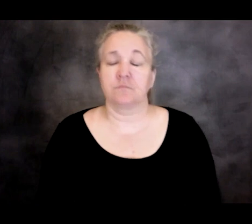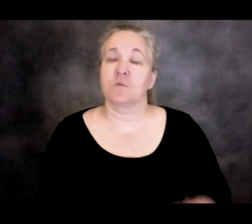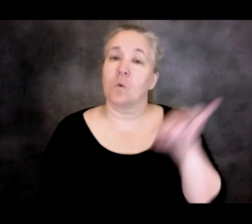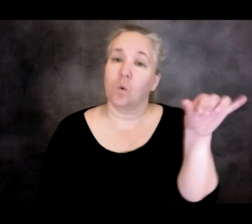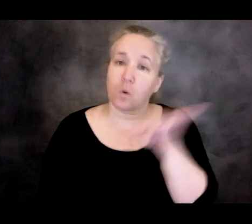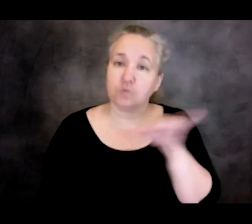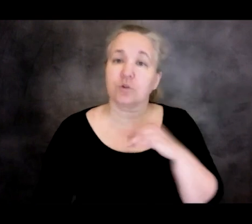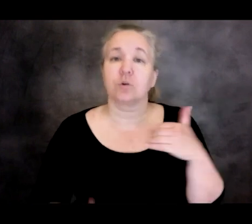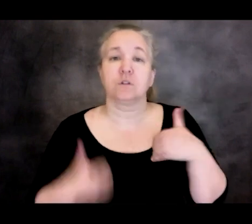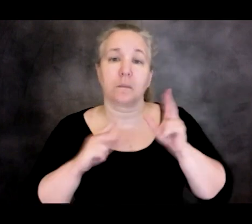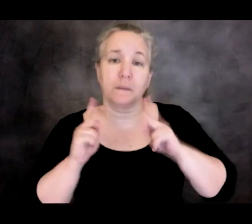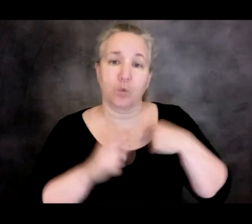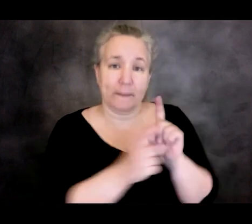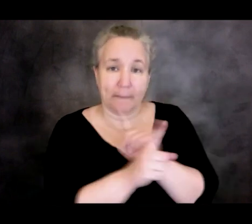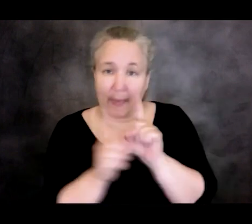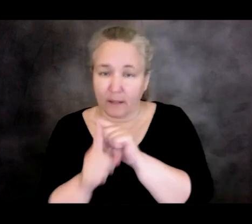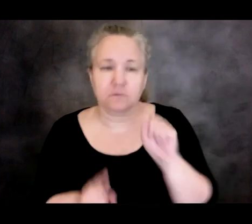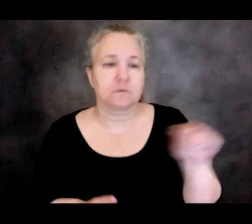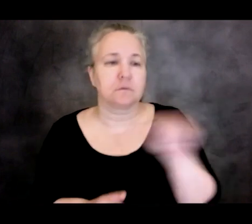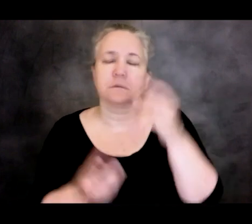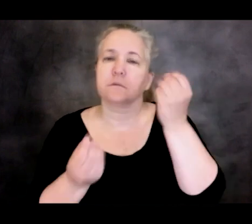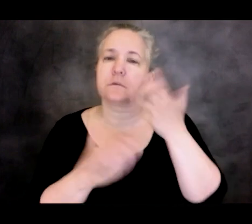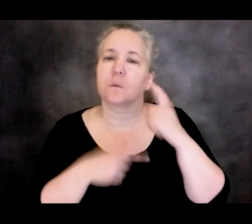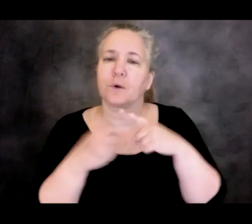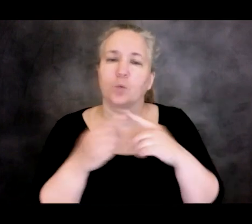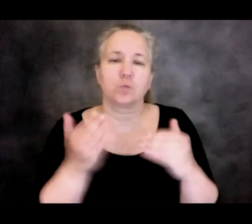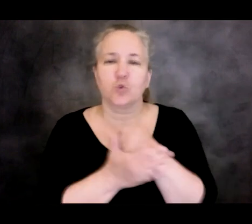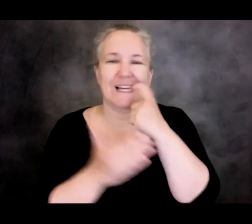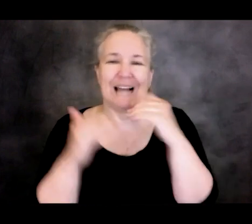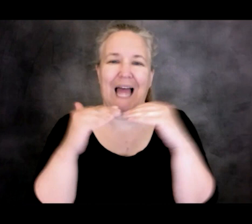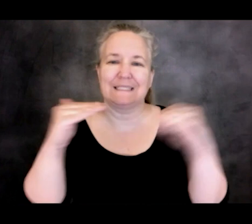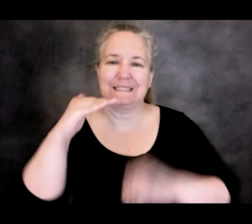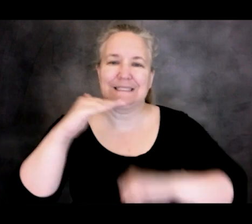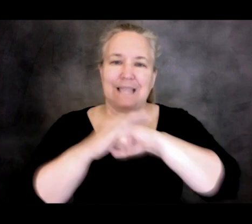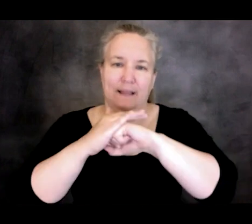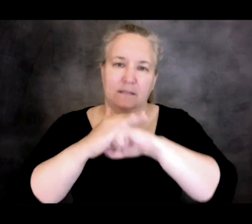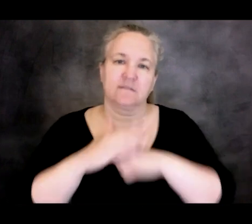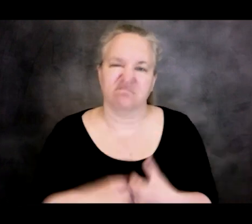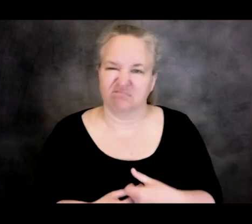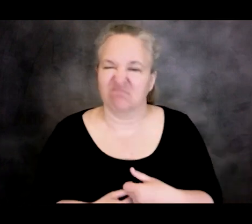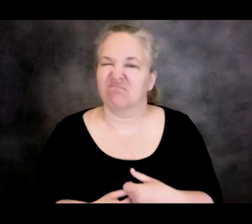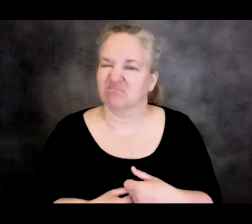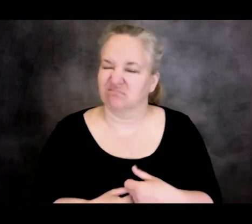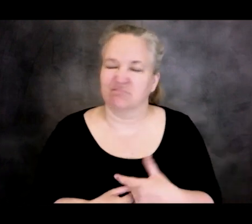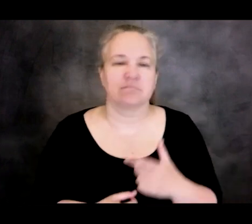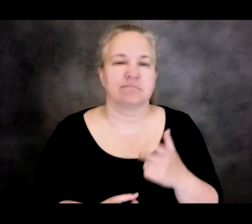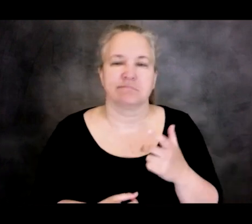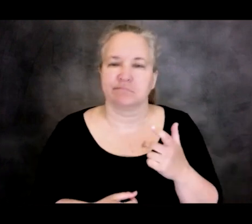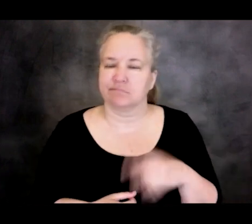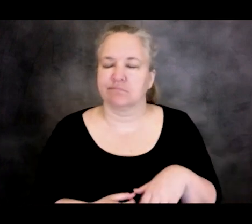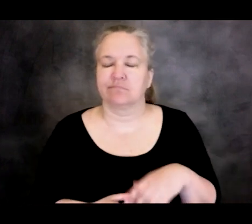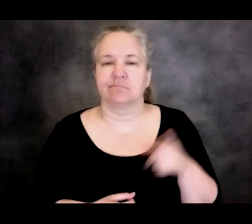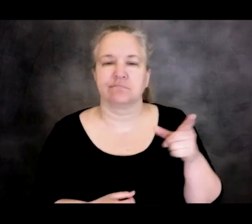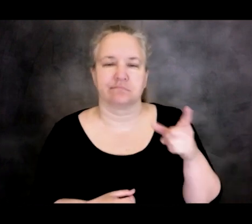also told us about this kind of new glass ceiling that they were experiencing as DACA